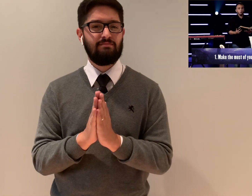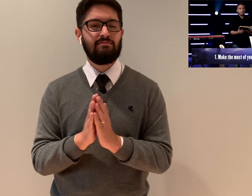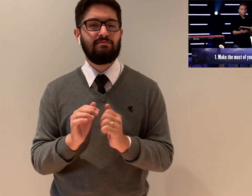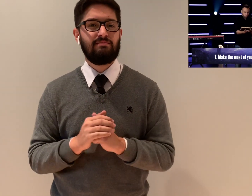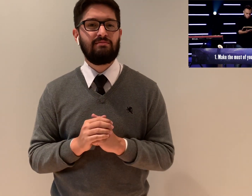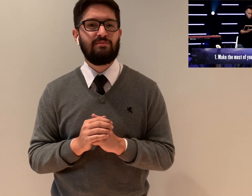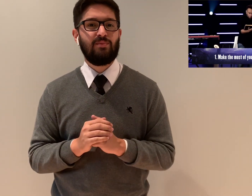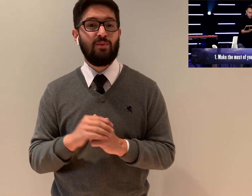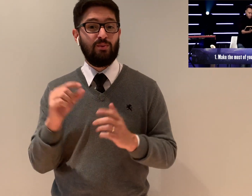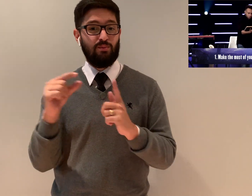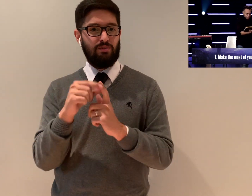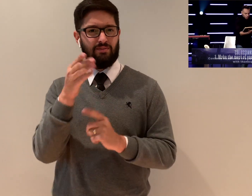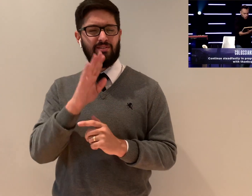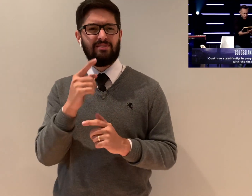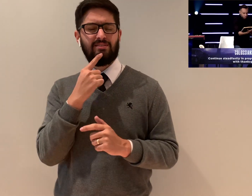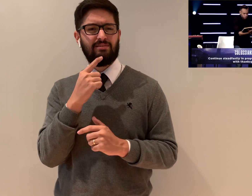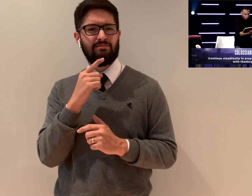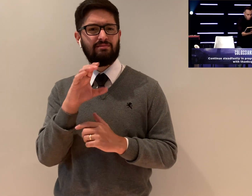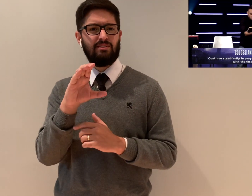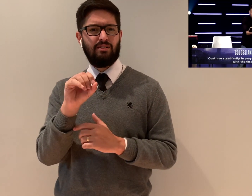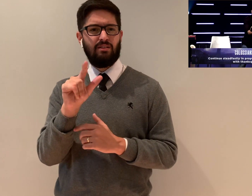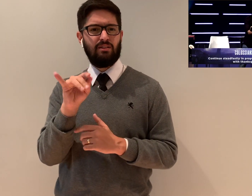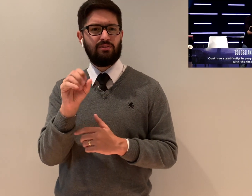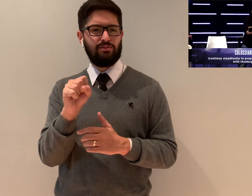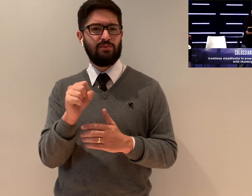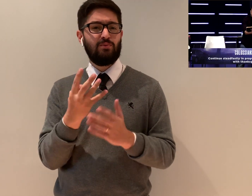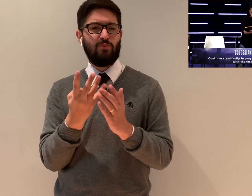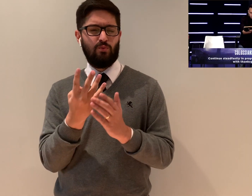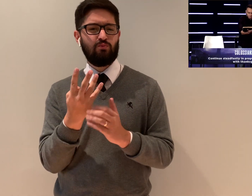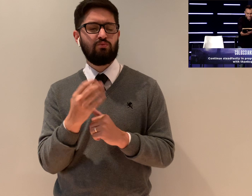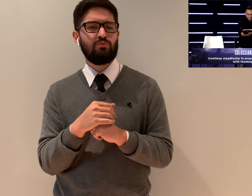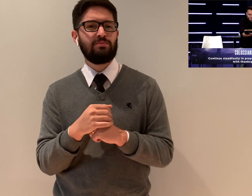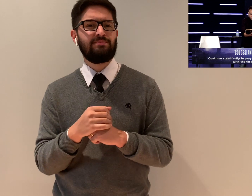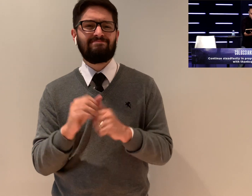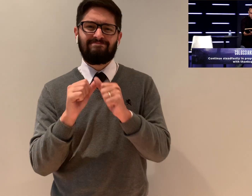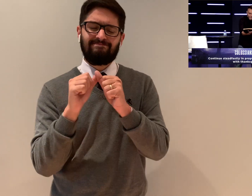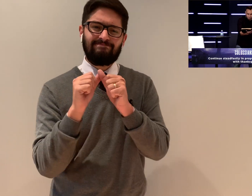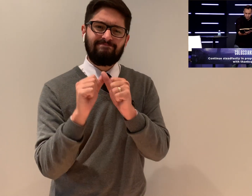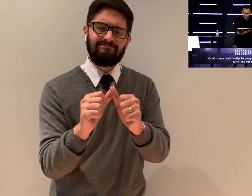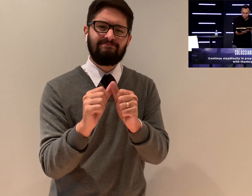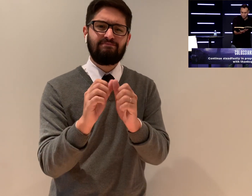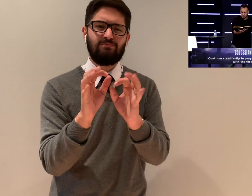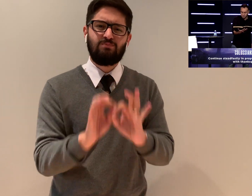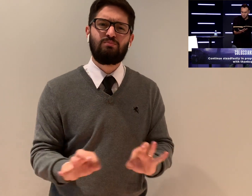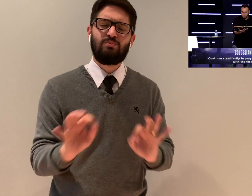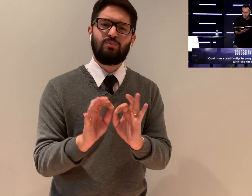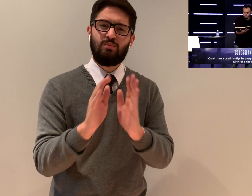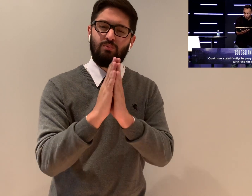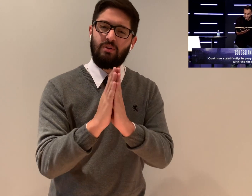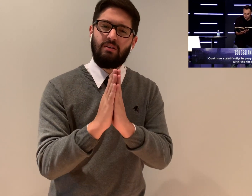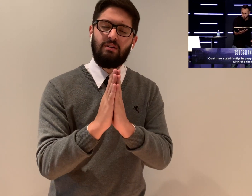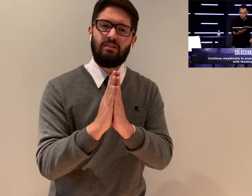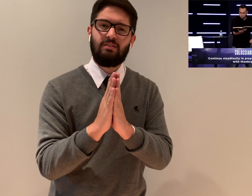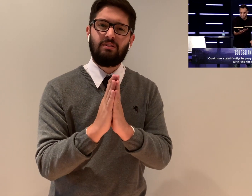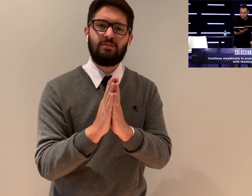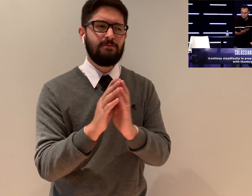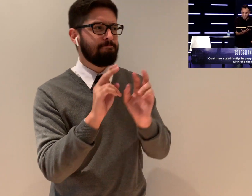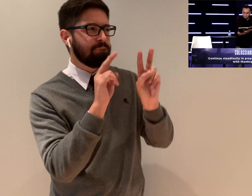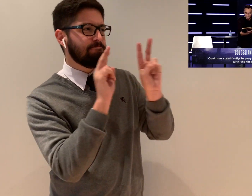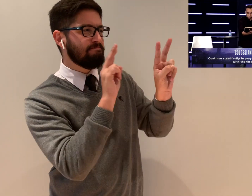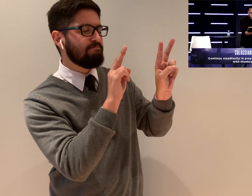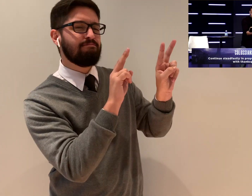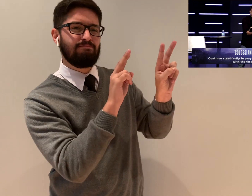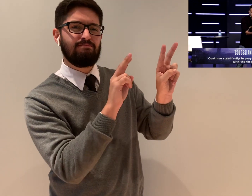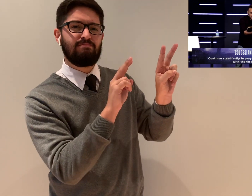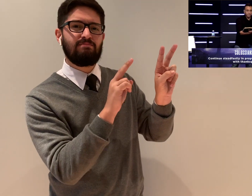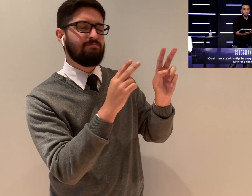by praying. Here's what the Word of God says in Colossians 4, verse 2. Continue steadfastly in prayer by